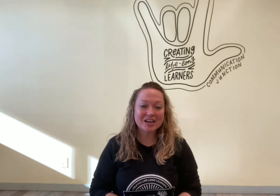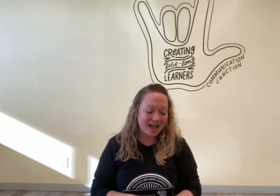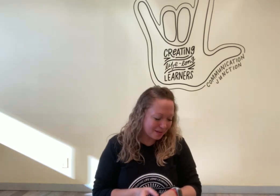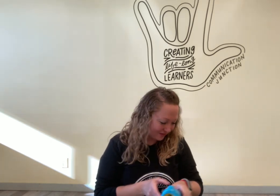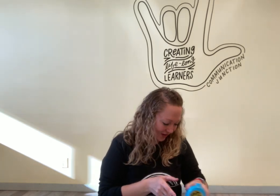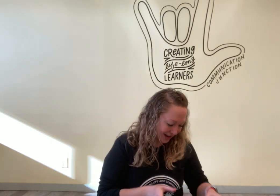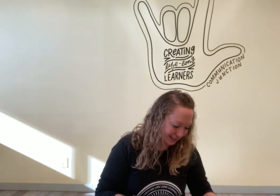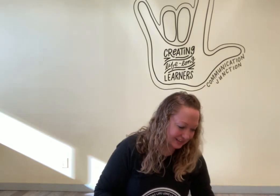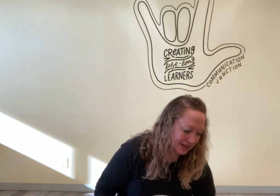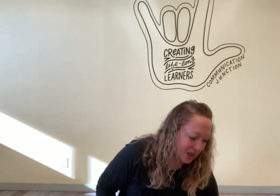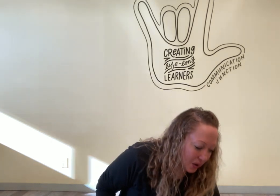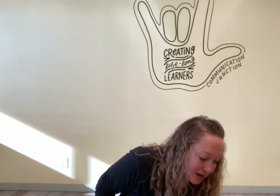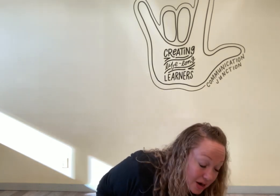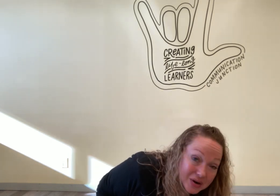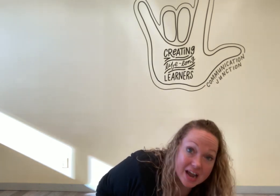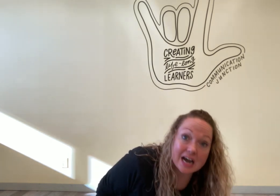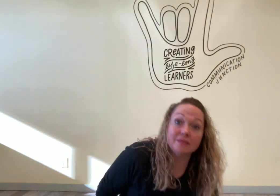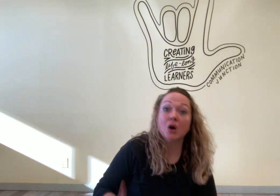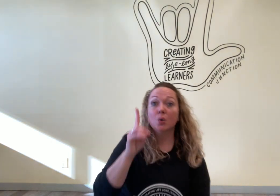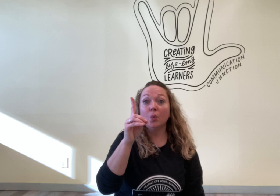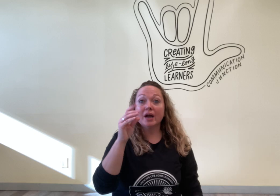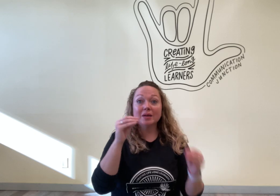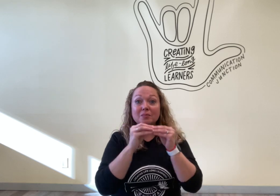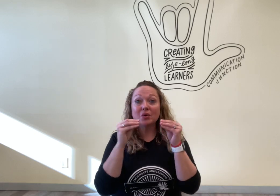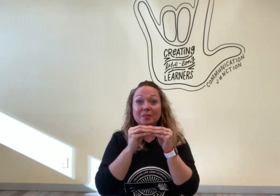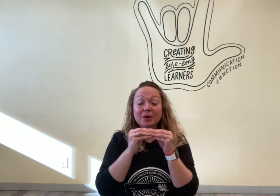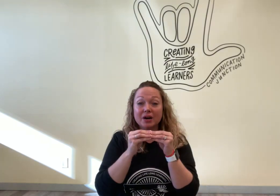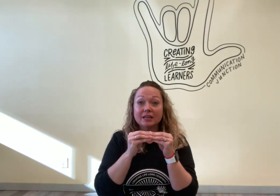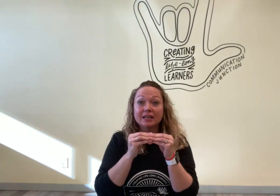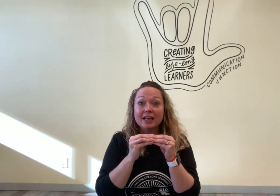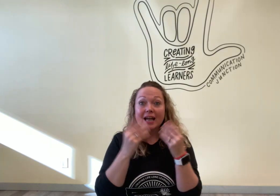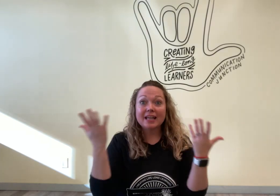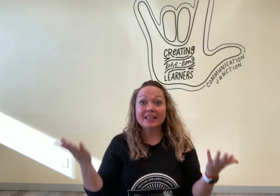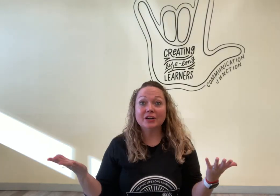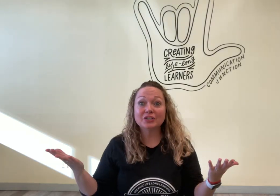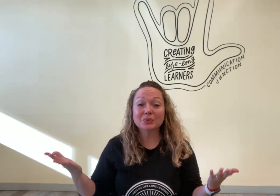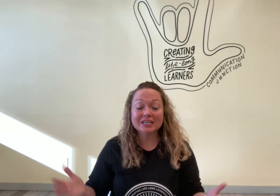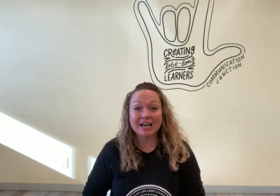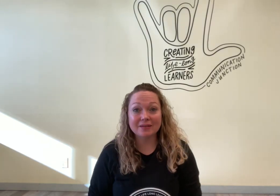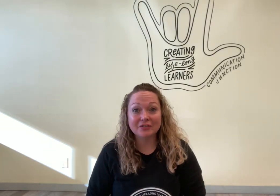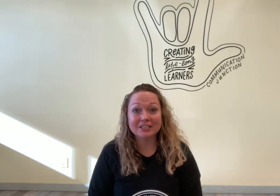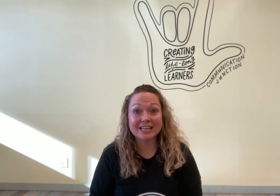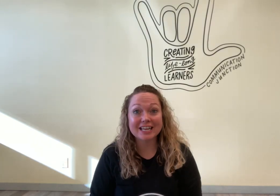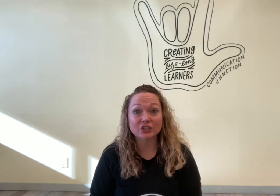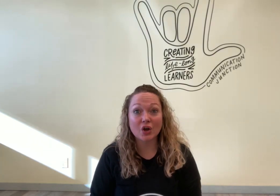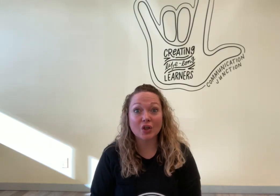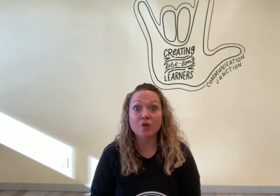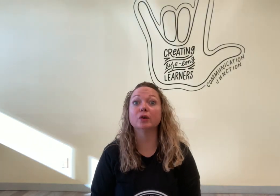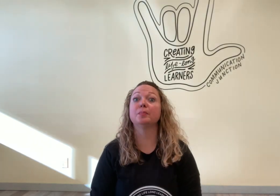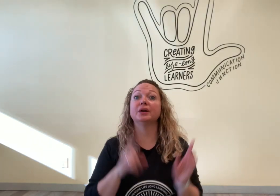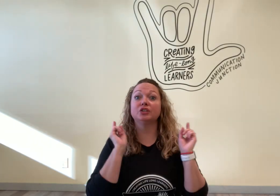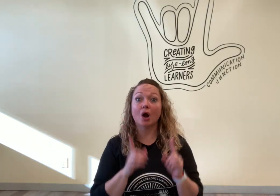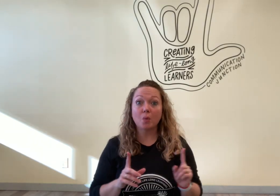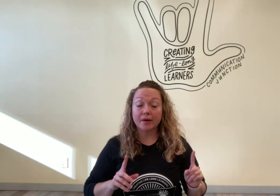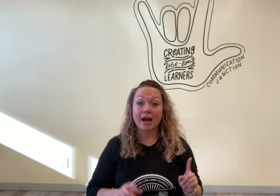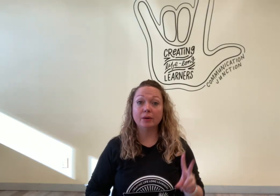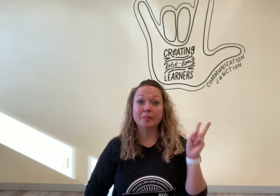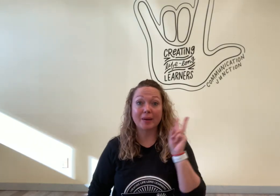job, friends. Okay, we have one more book, and then our story time for today is all over. But don't worry, I will be back in